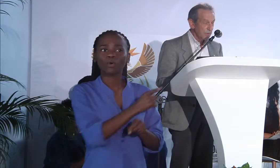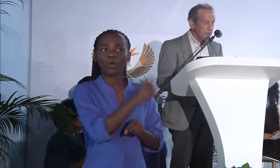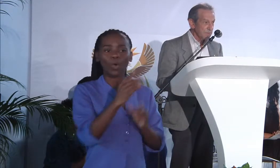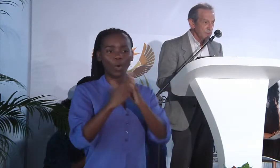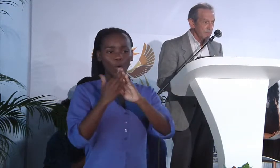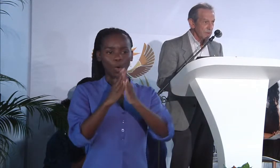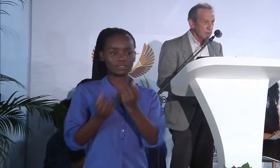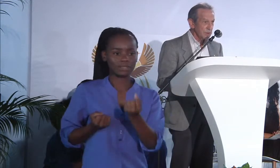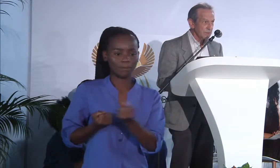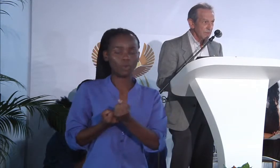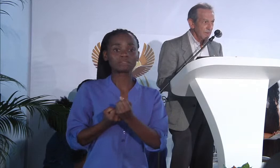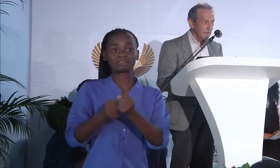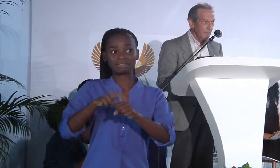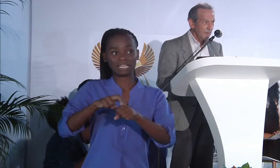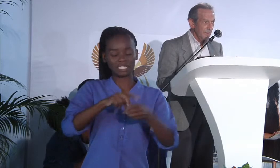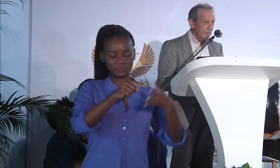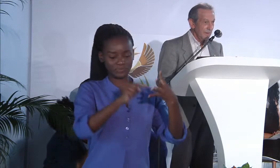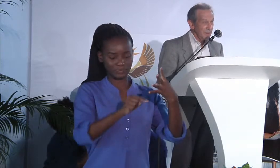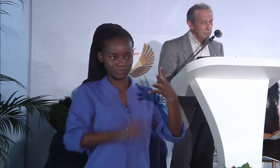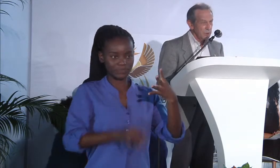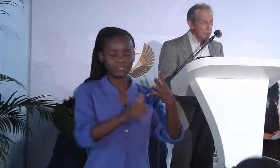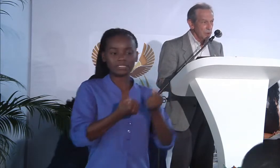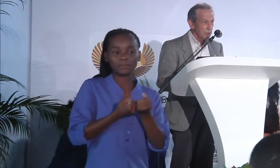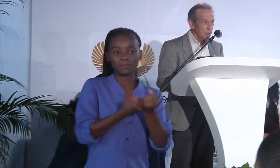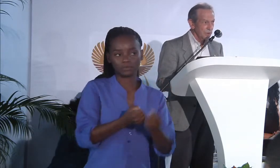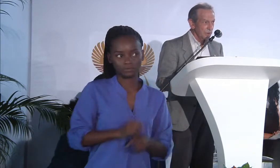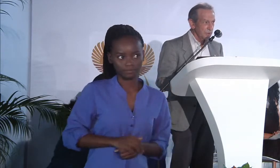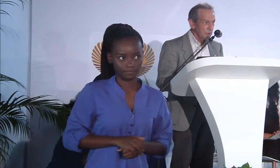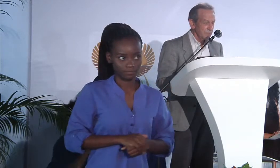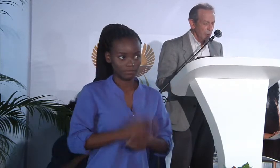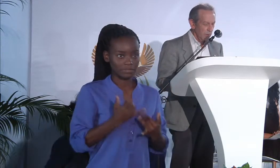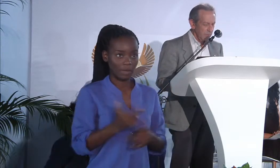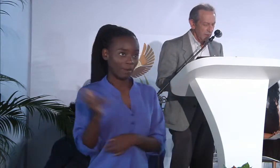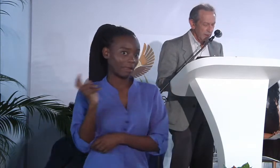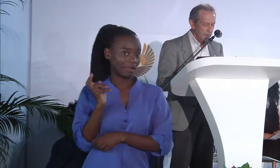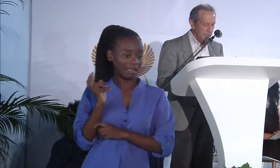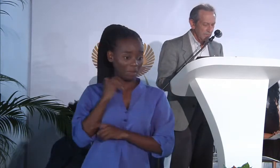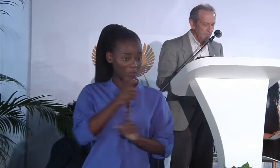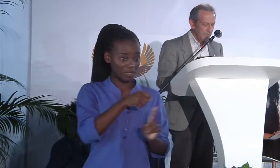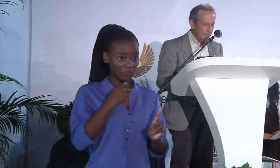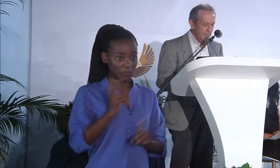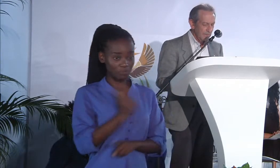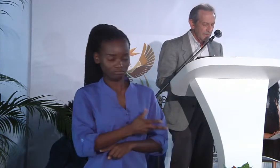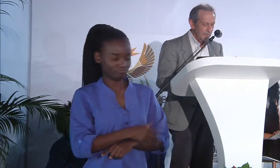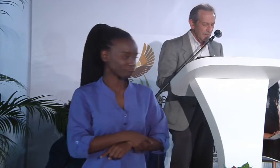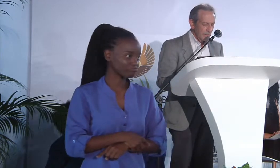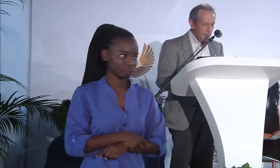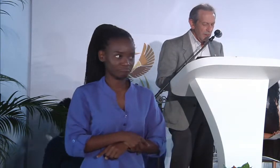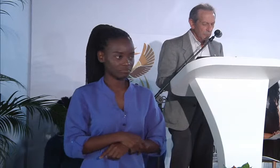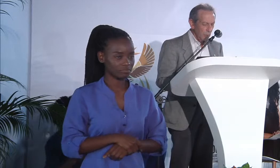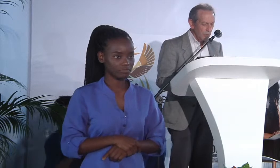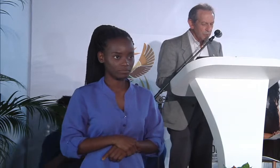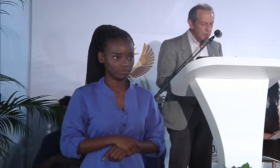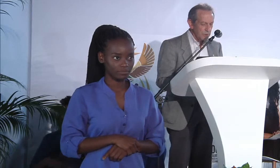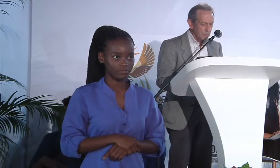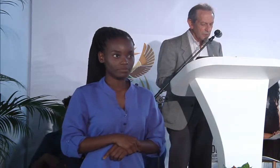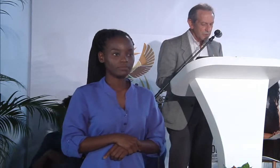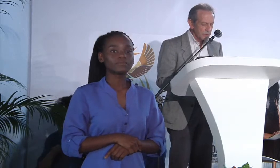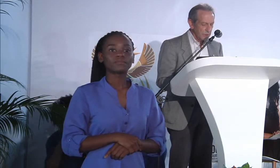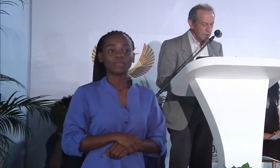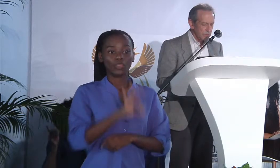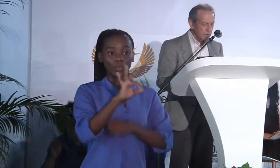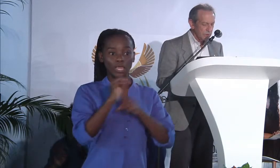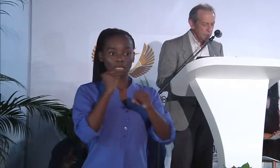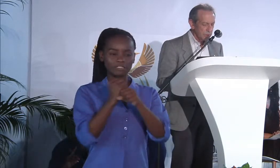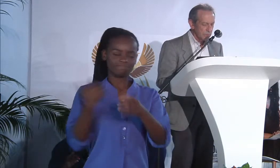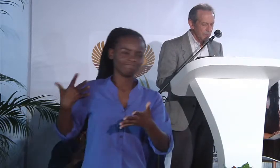with their specific needs, and as we just heard, to leave no one behind. After more than 3 years of